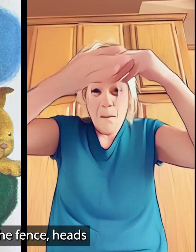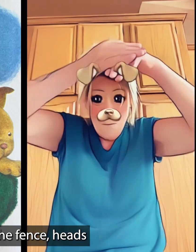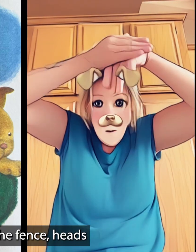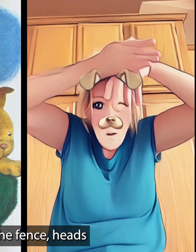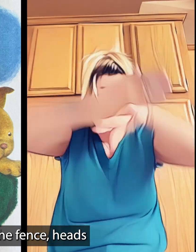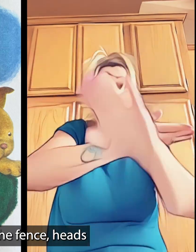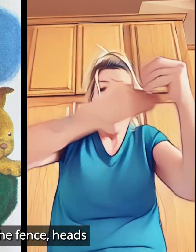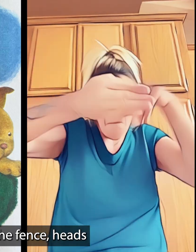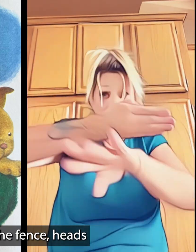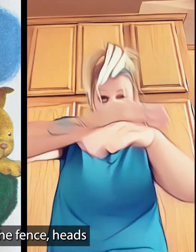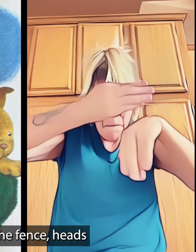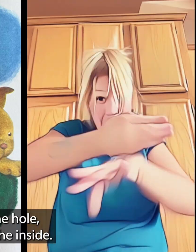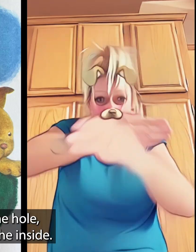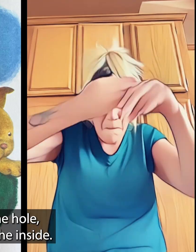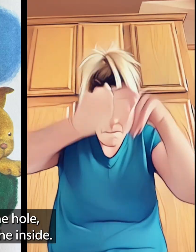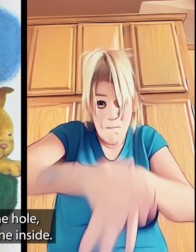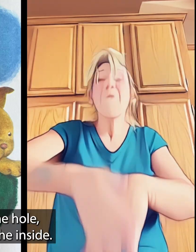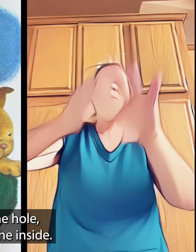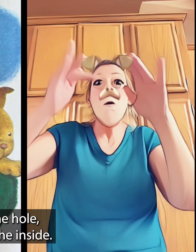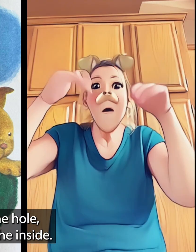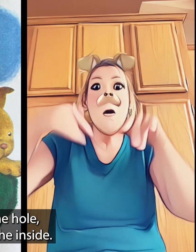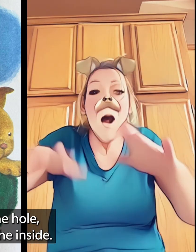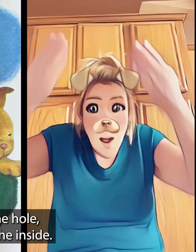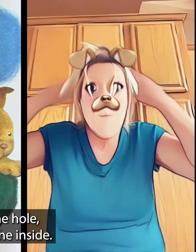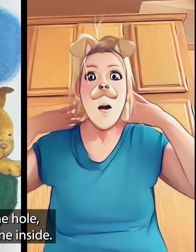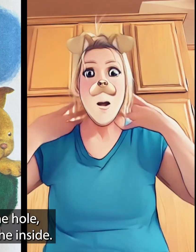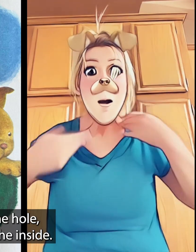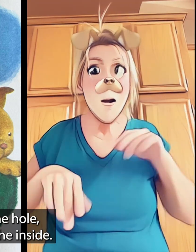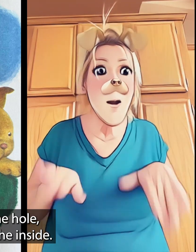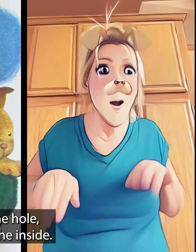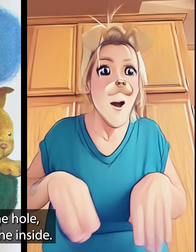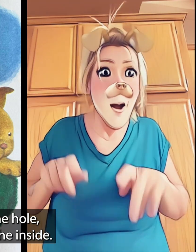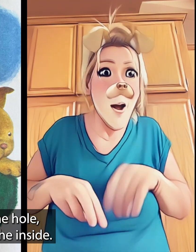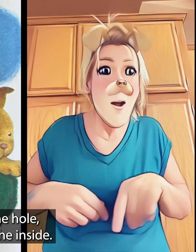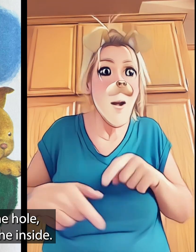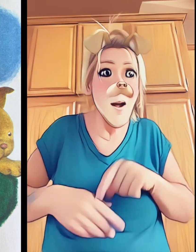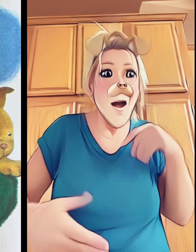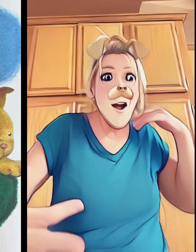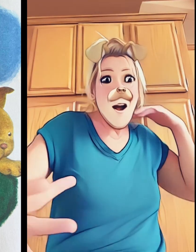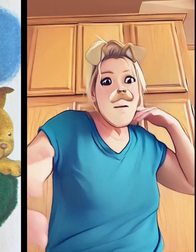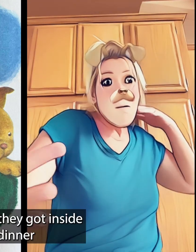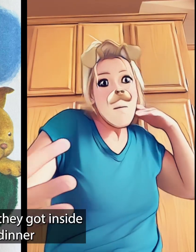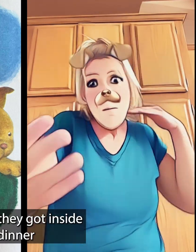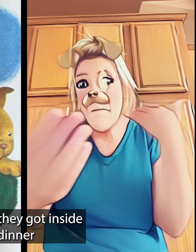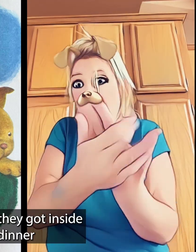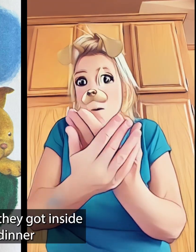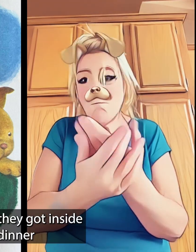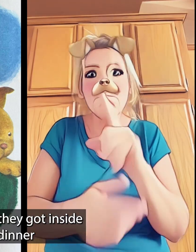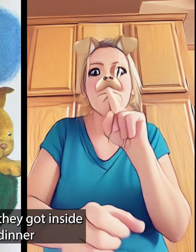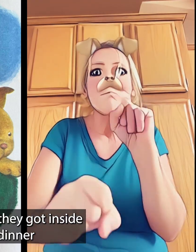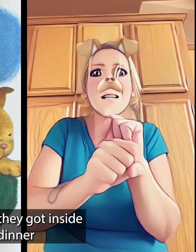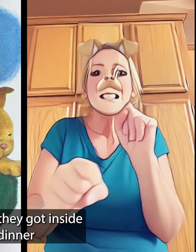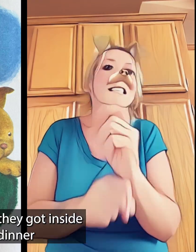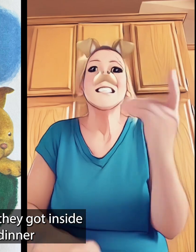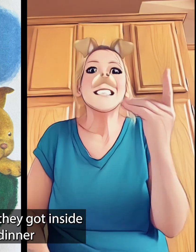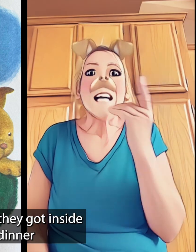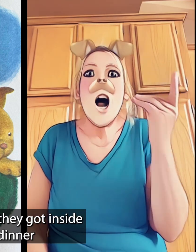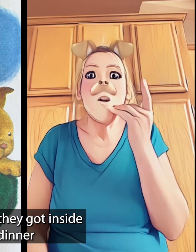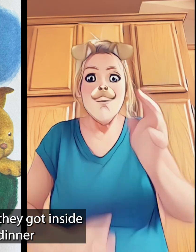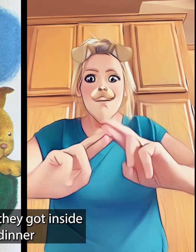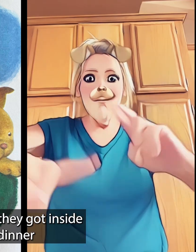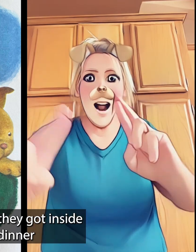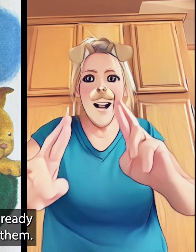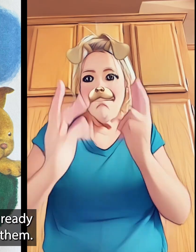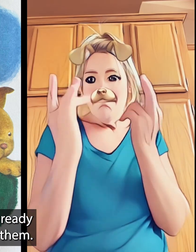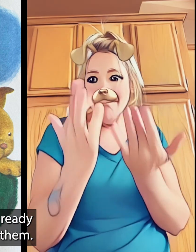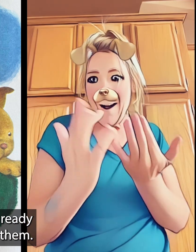Then they went back through the fence, heads down, through the hole, under and out on the inside. They kept running until they got inside and